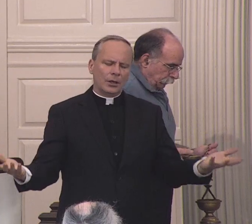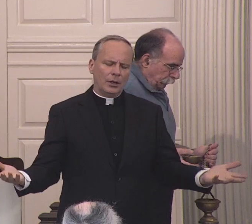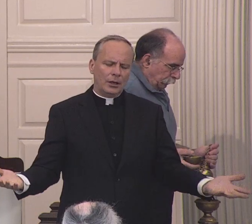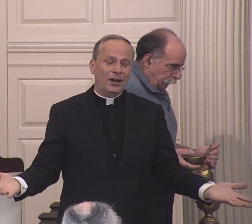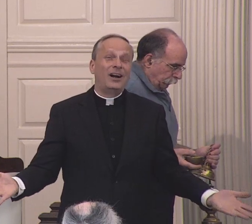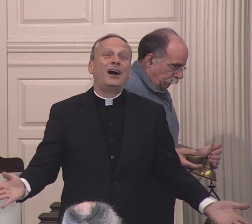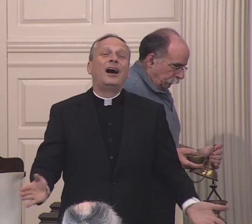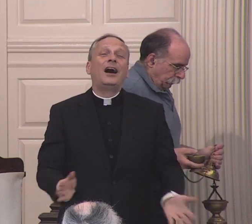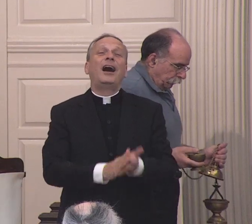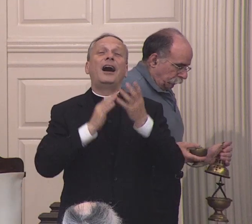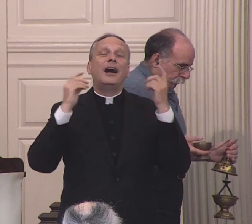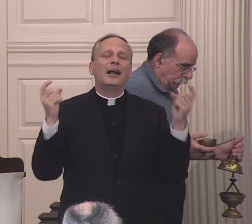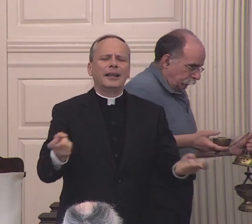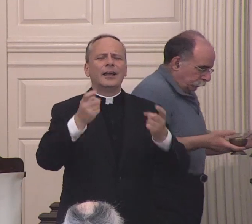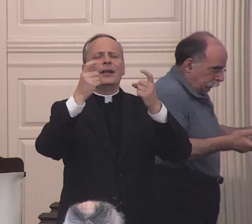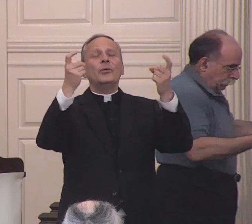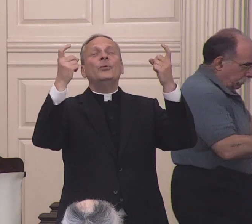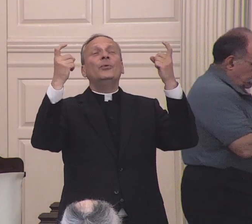alleluia,